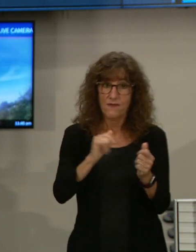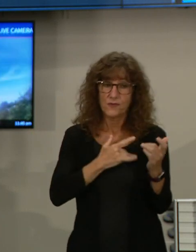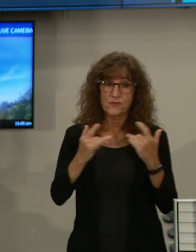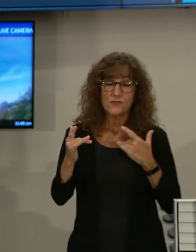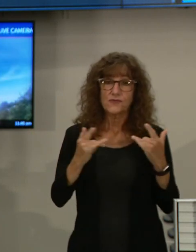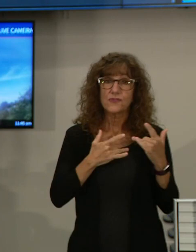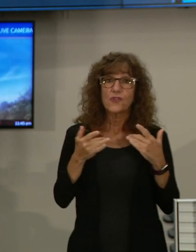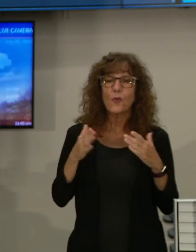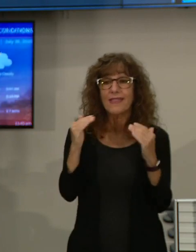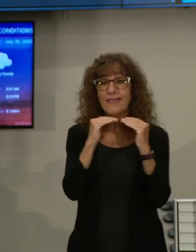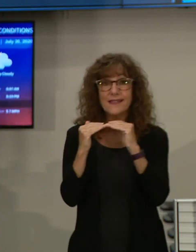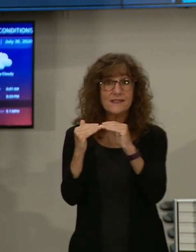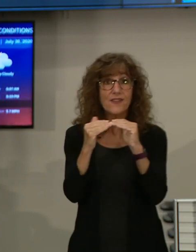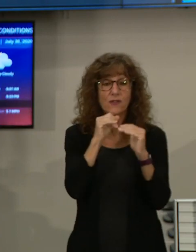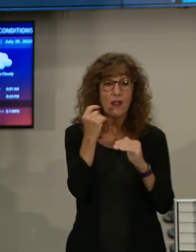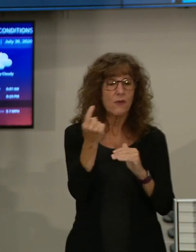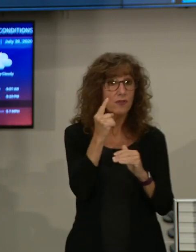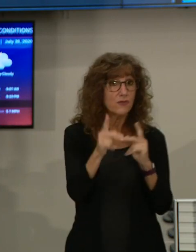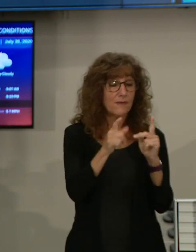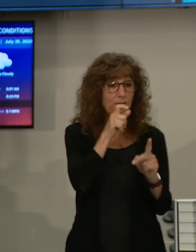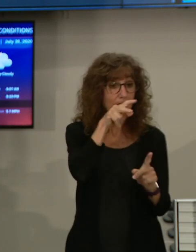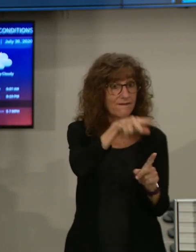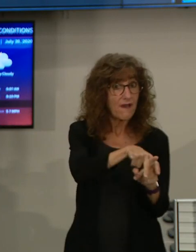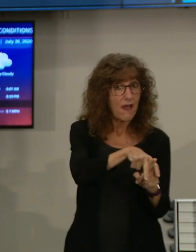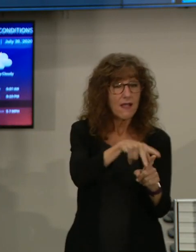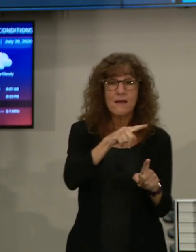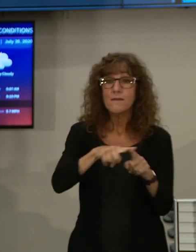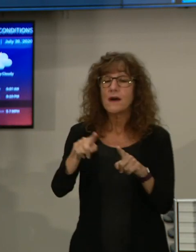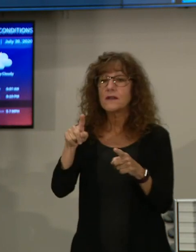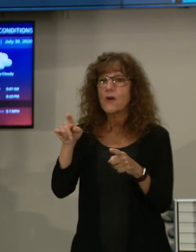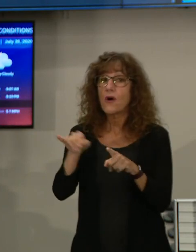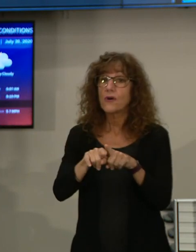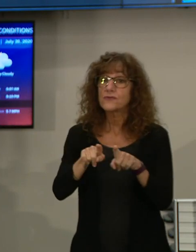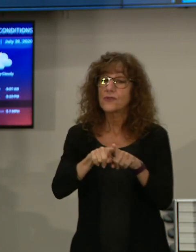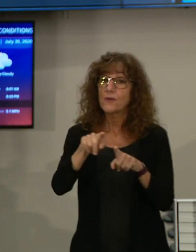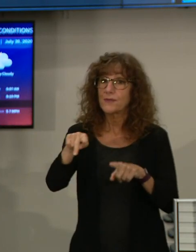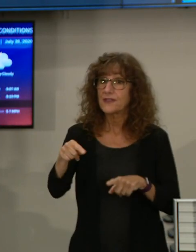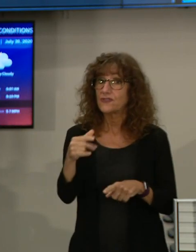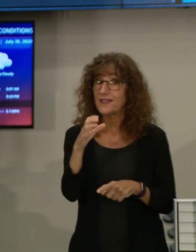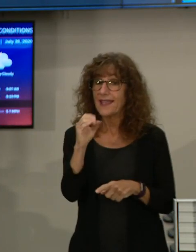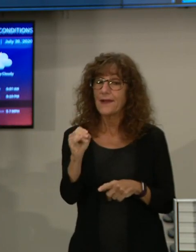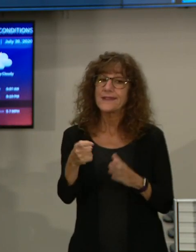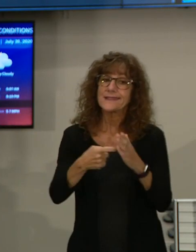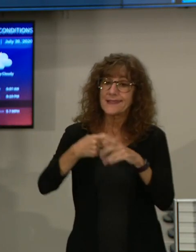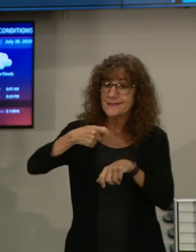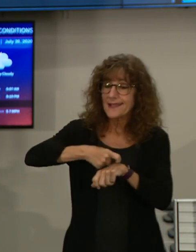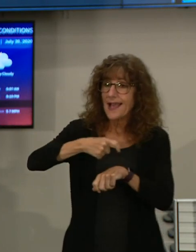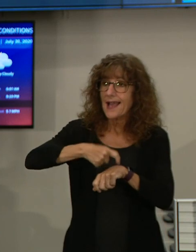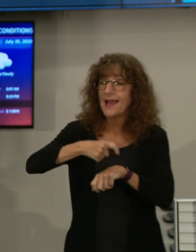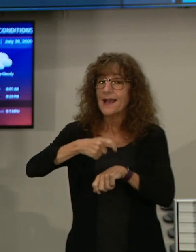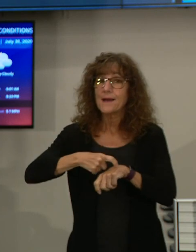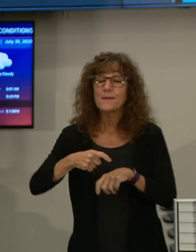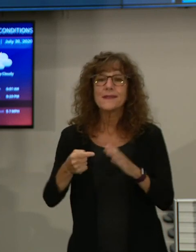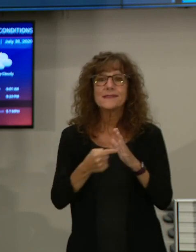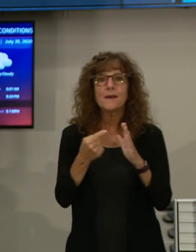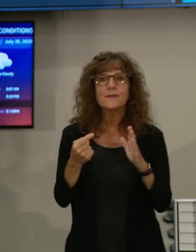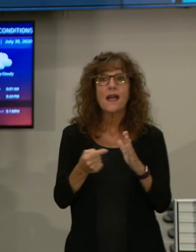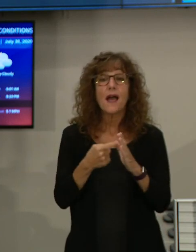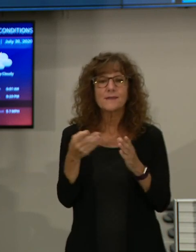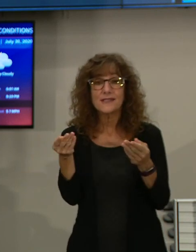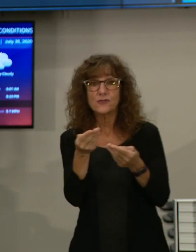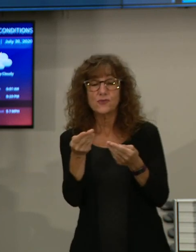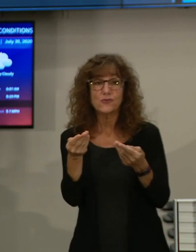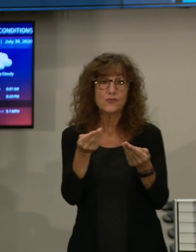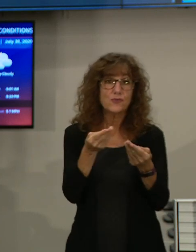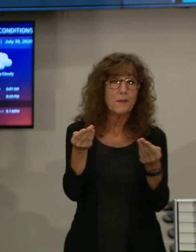in a way that is fair, not only to the people who are filing them, but to the county. And that takes time. It means that in some instances we mediate